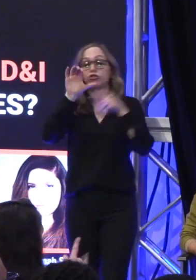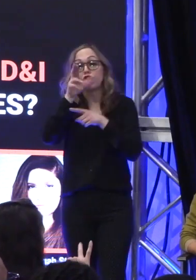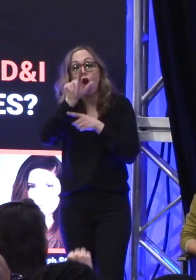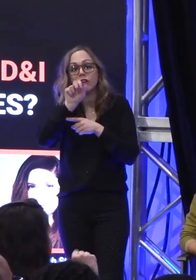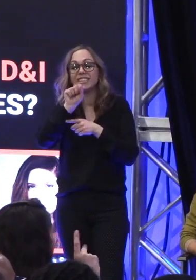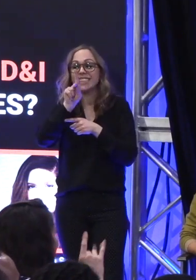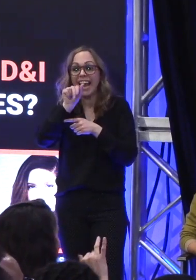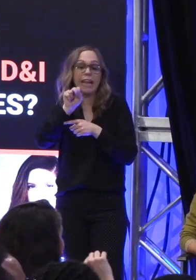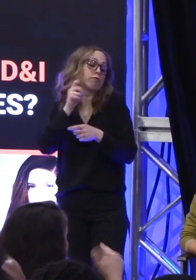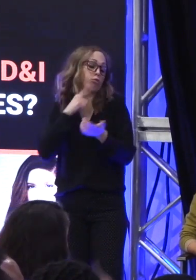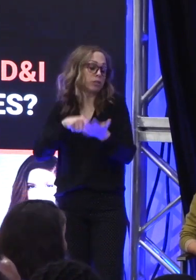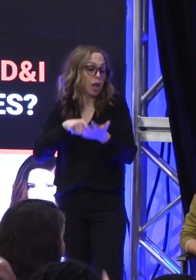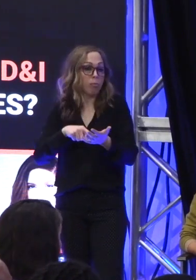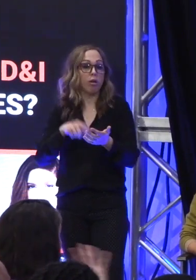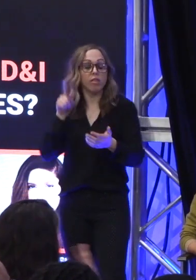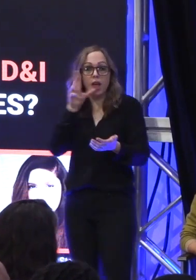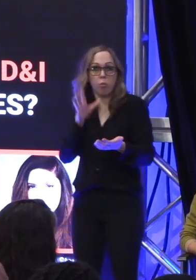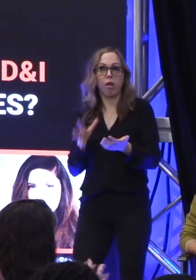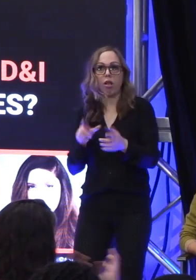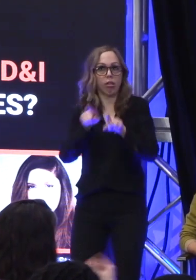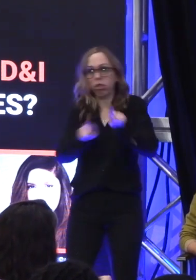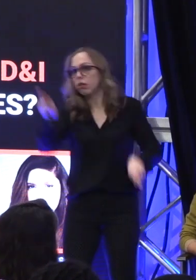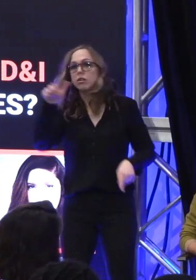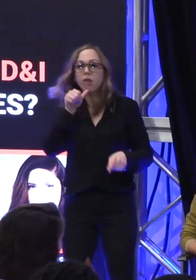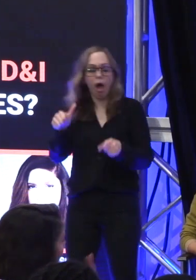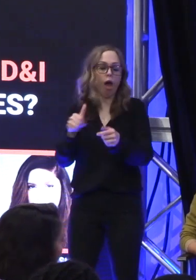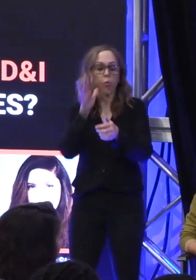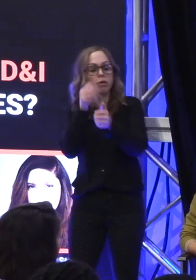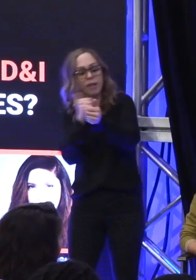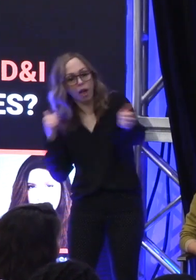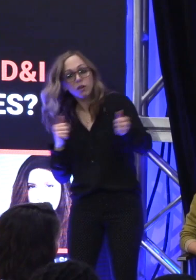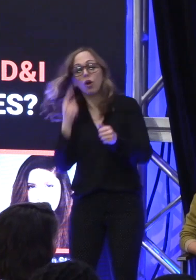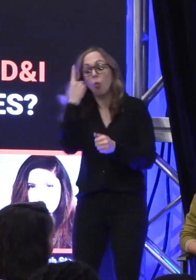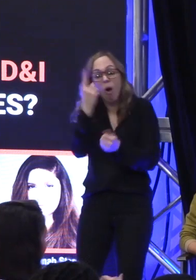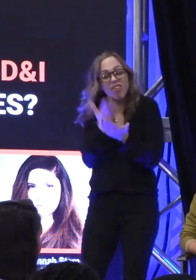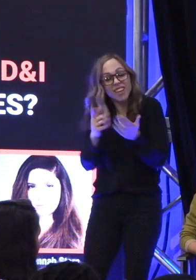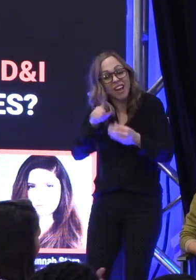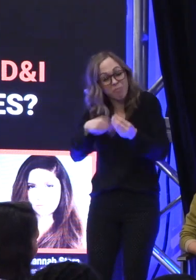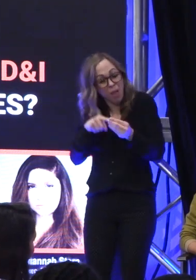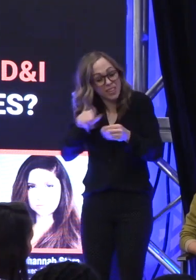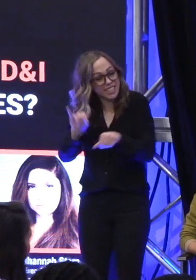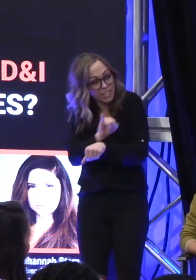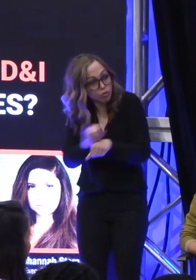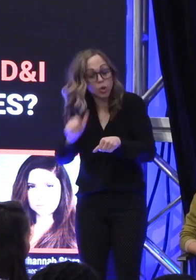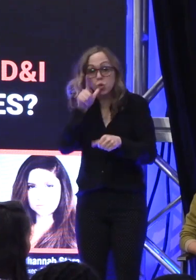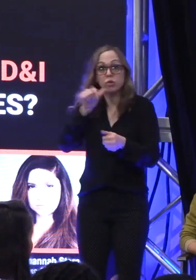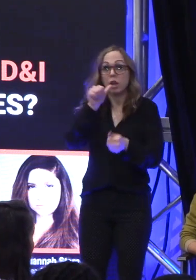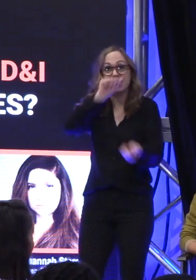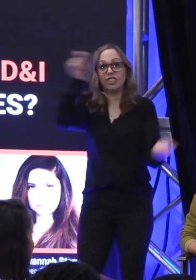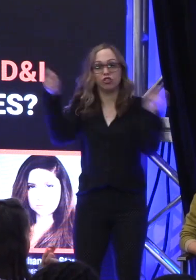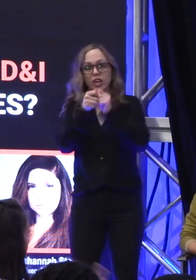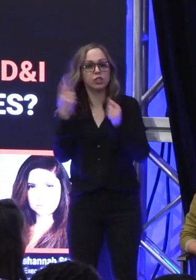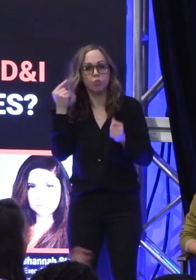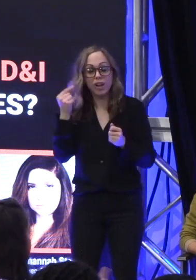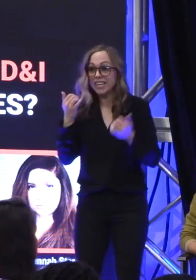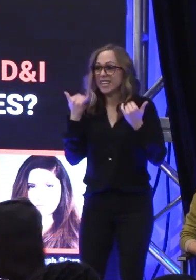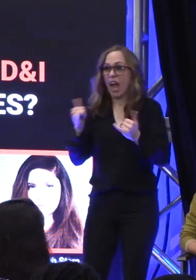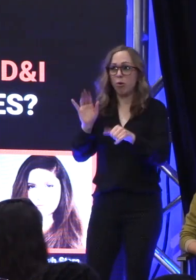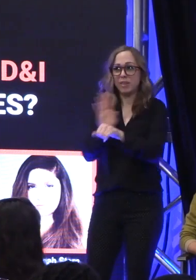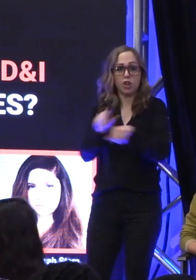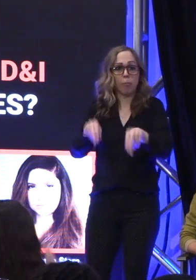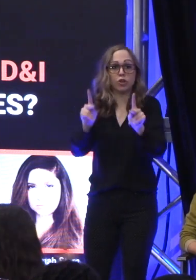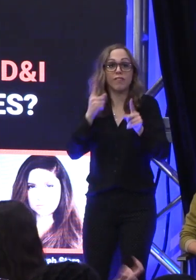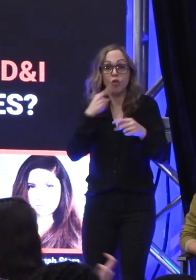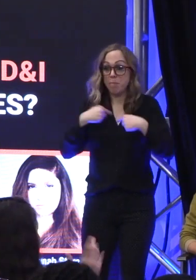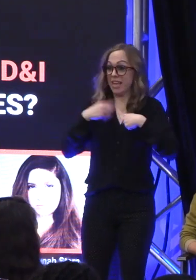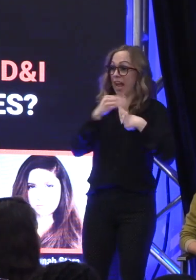And they will make a lot of money. Like, one of the things that I love about the industry's failure to actually adapt rapidly to a changing world is that it creates a massive business